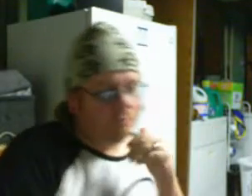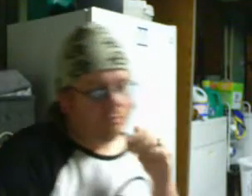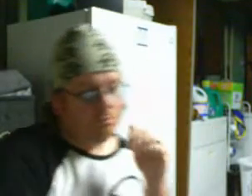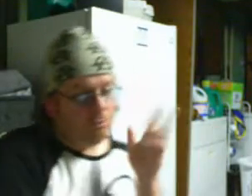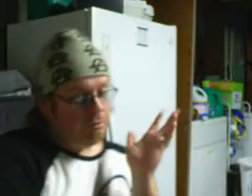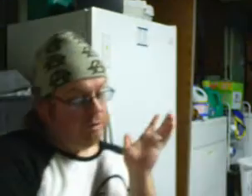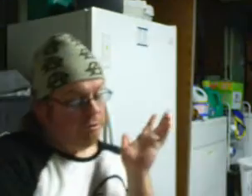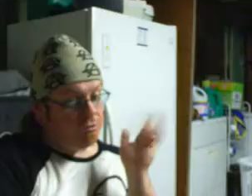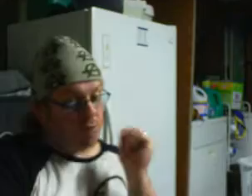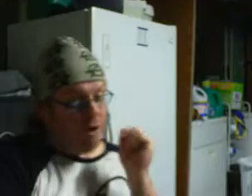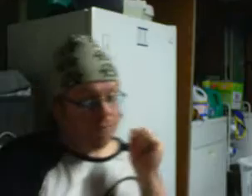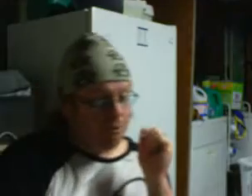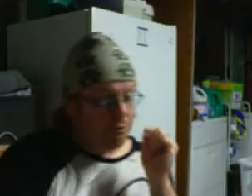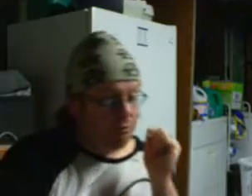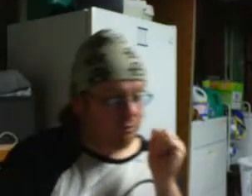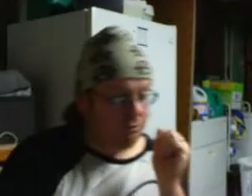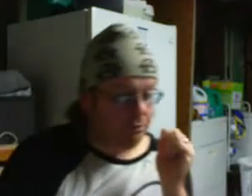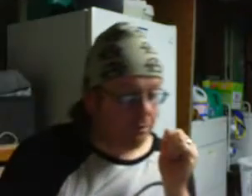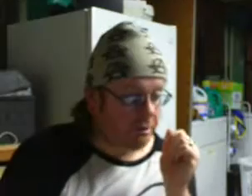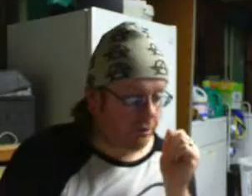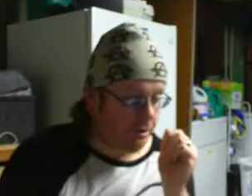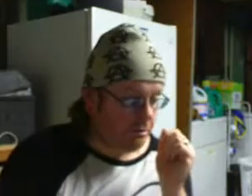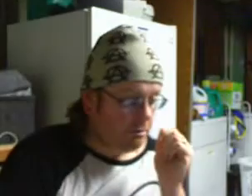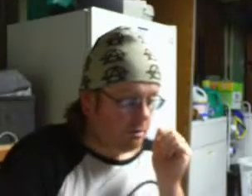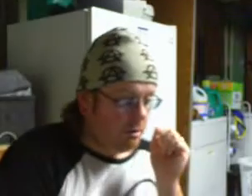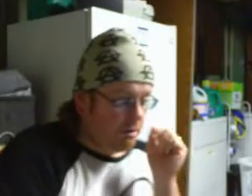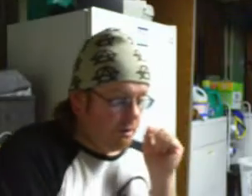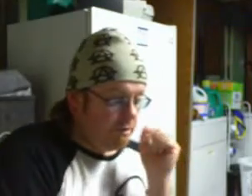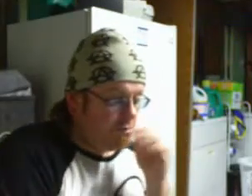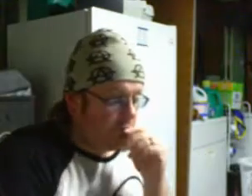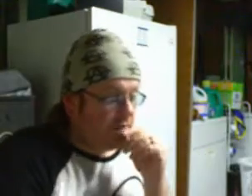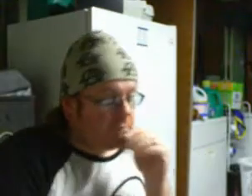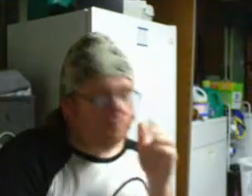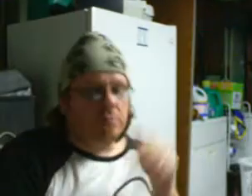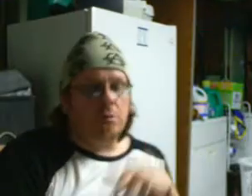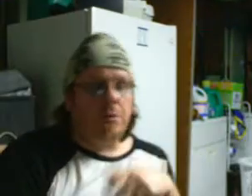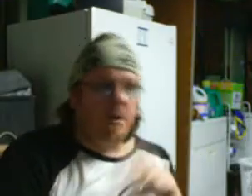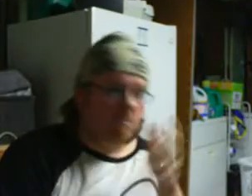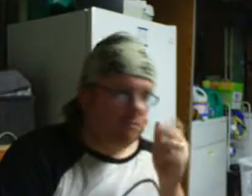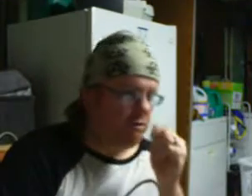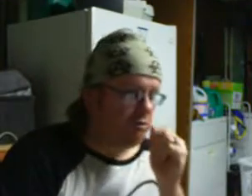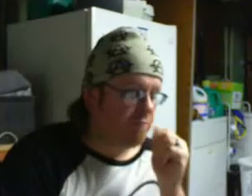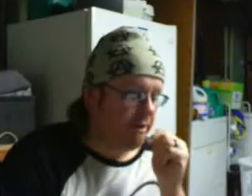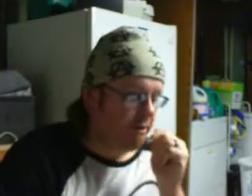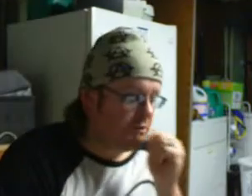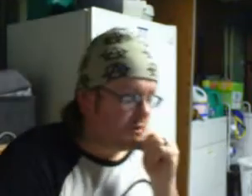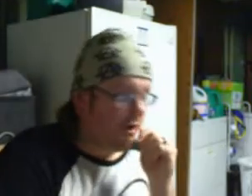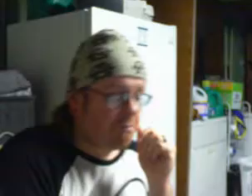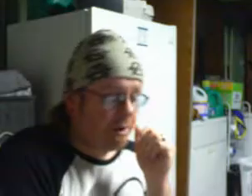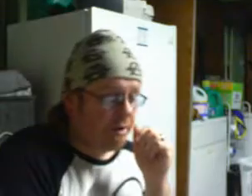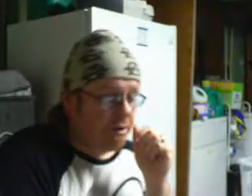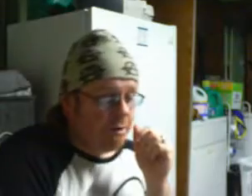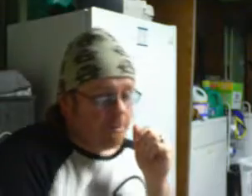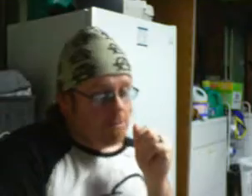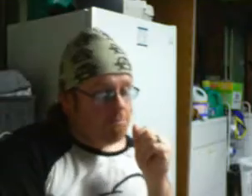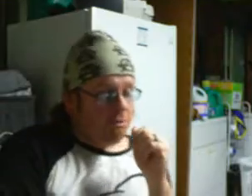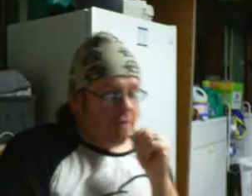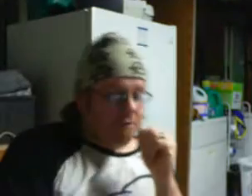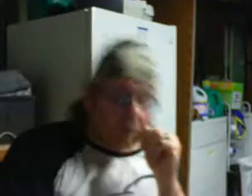going around, Uriah refuses to do anything. And so David says, "Well, okay, let's back out into combat." But David doesn't just